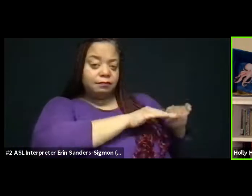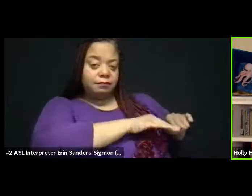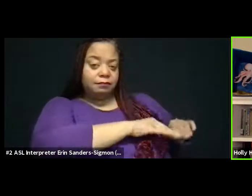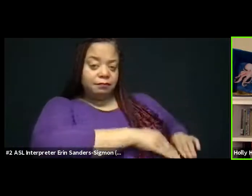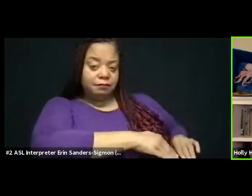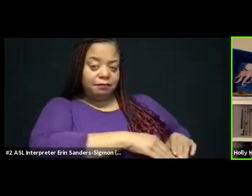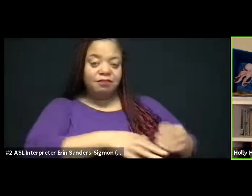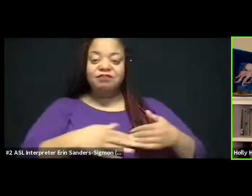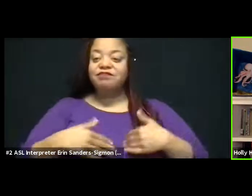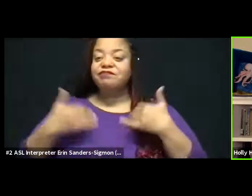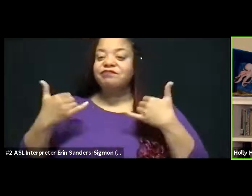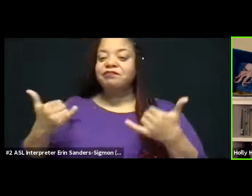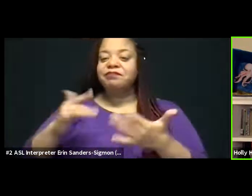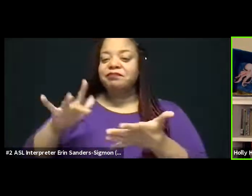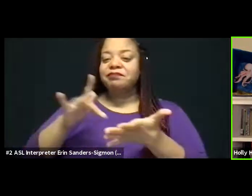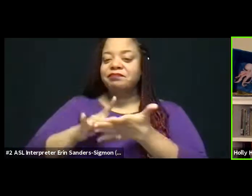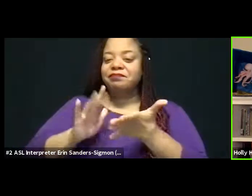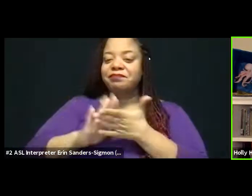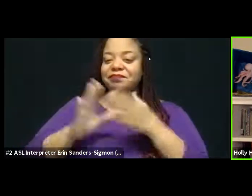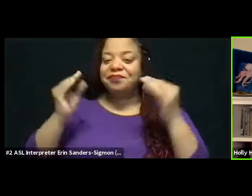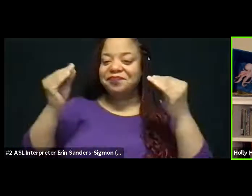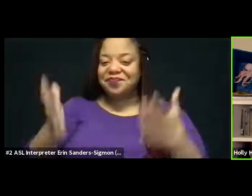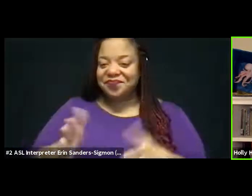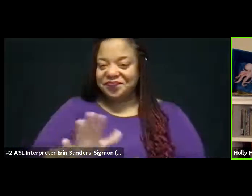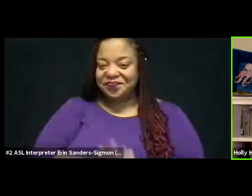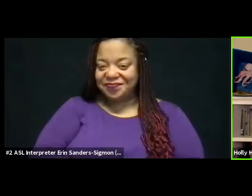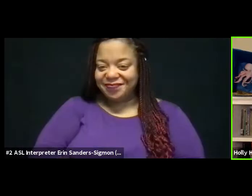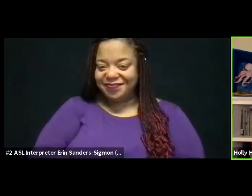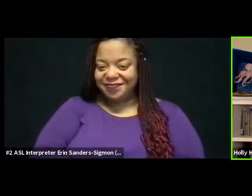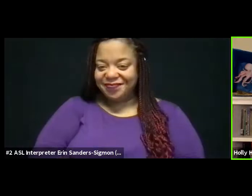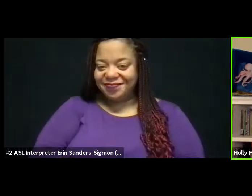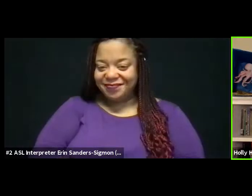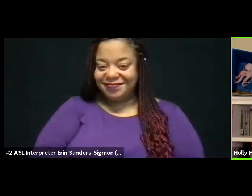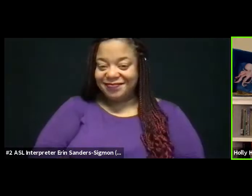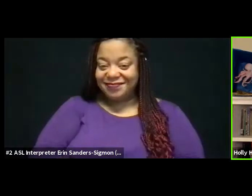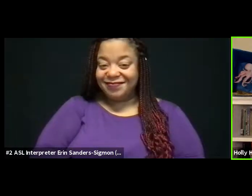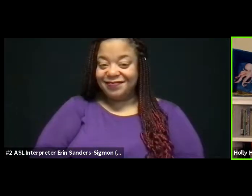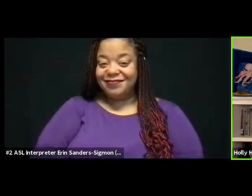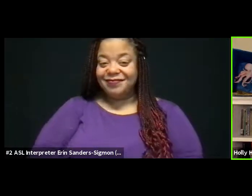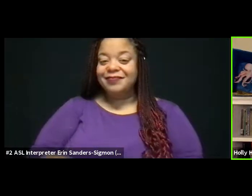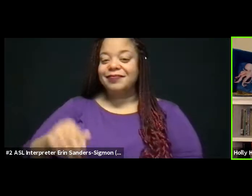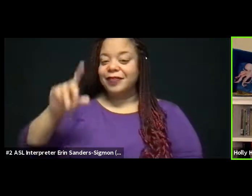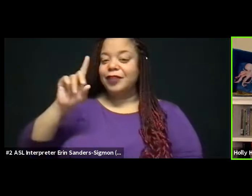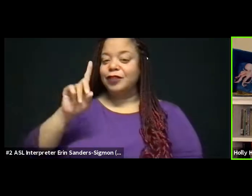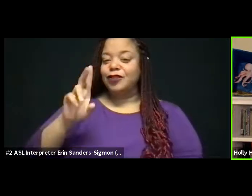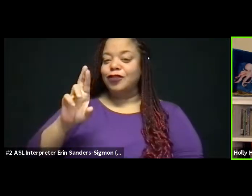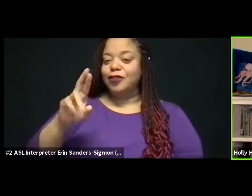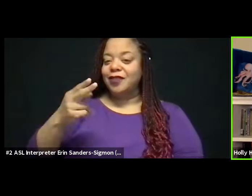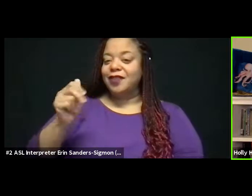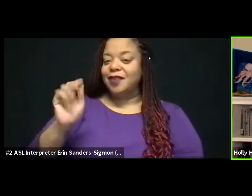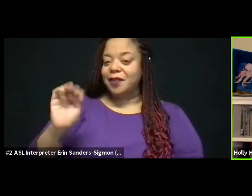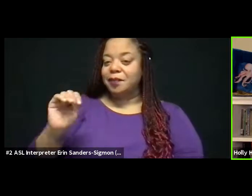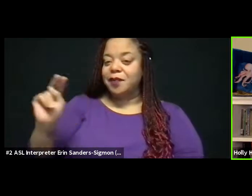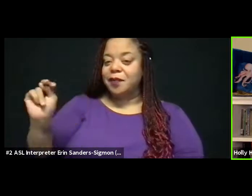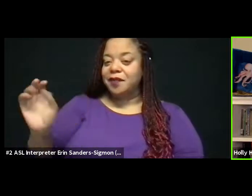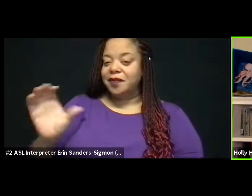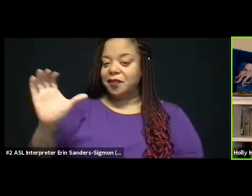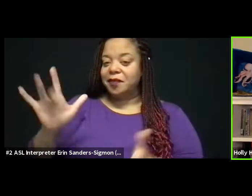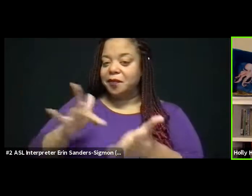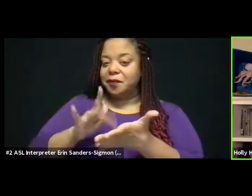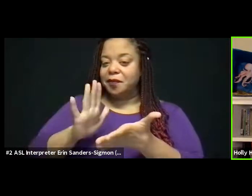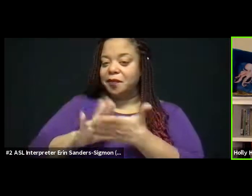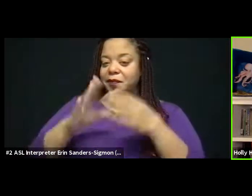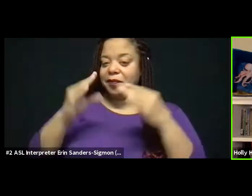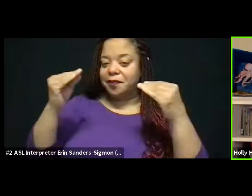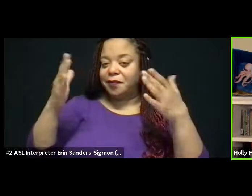in Durham Public Schools, and I call Southerners on New Ground, which is a place for LGBTQ liberation across